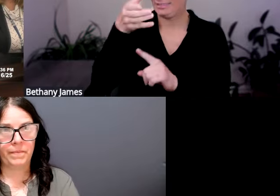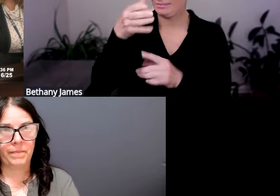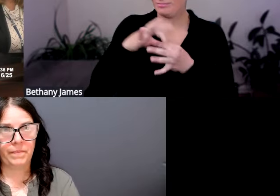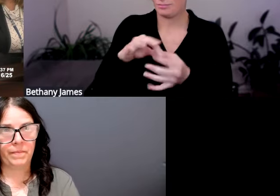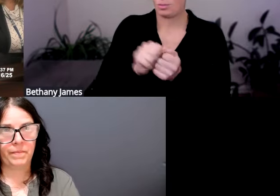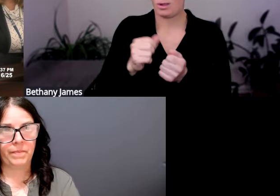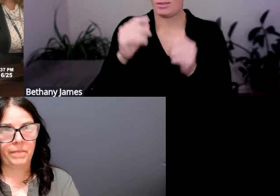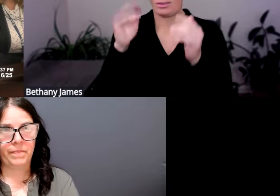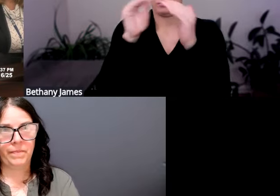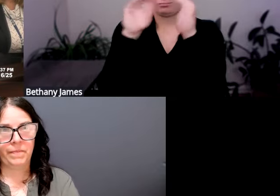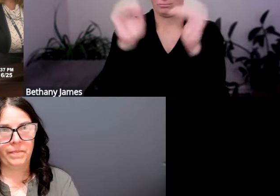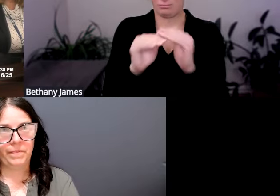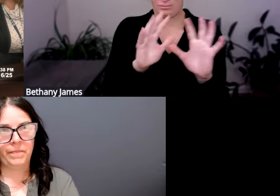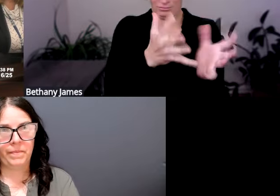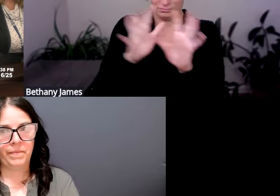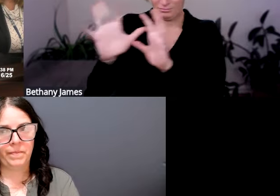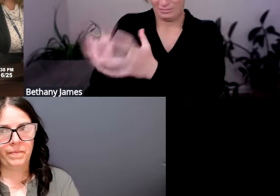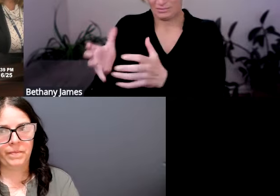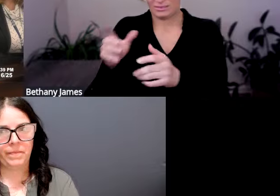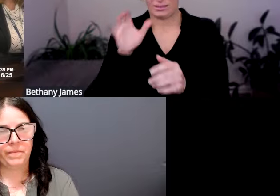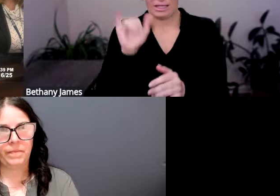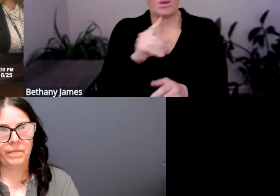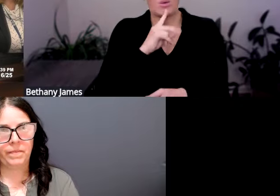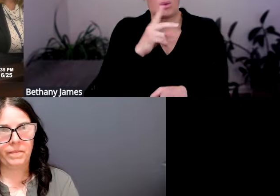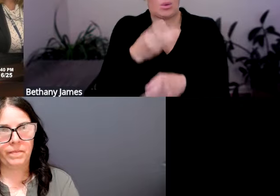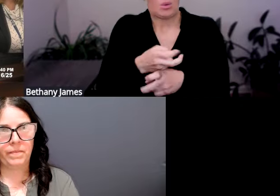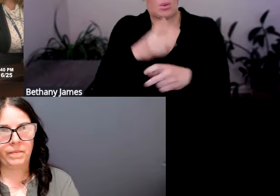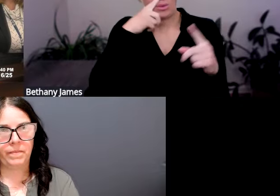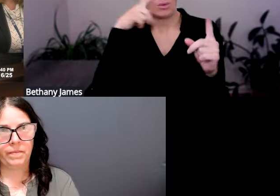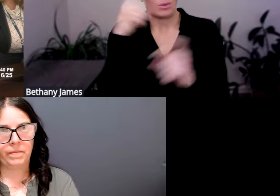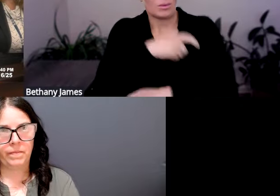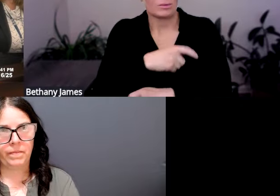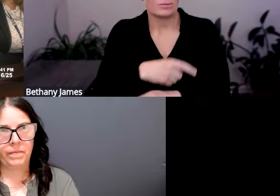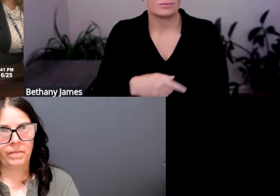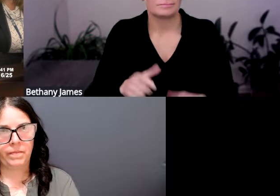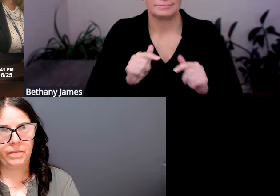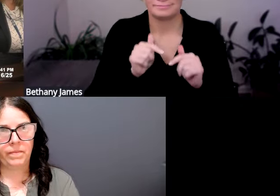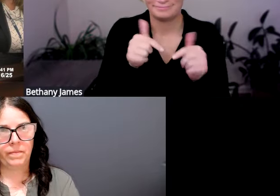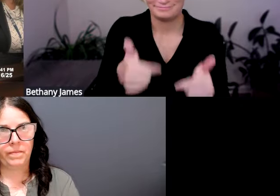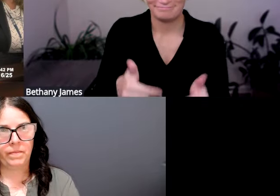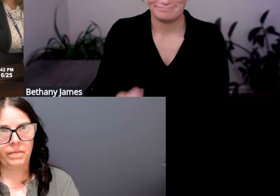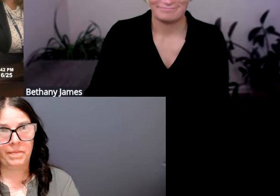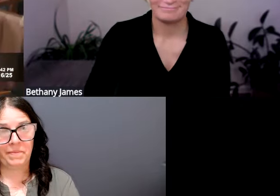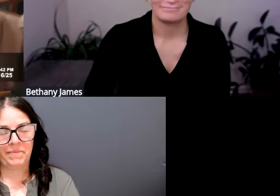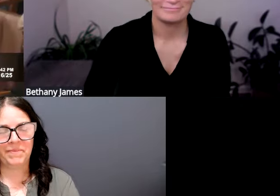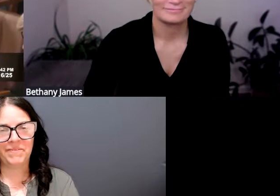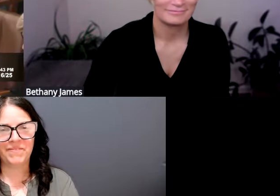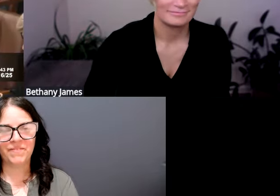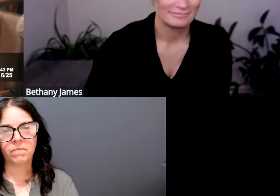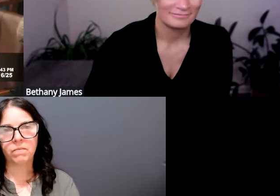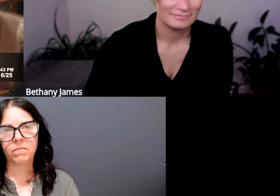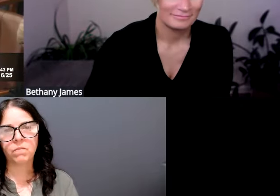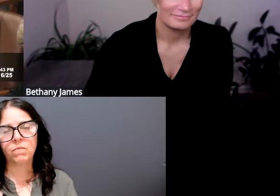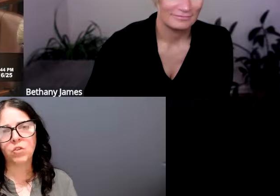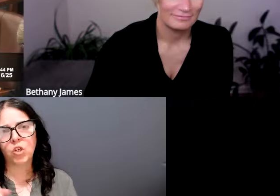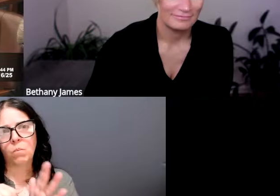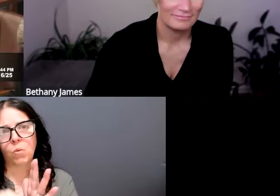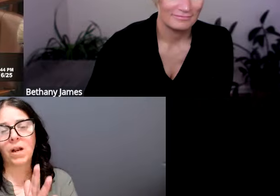explain in general. So that's kind of what's my thoughts. Yeah, you could, as you pointed out, you could add in a simple line that says